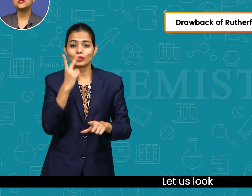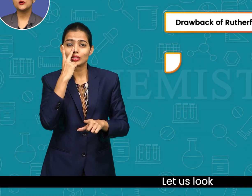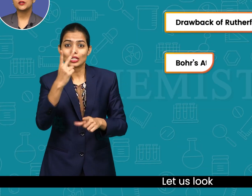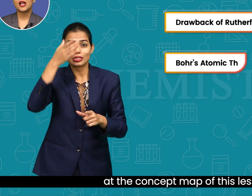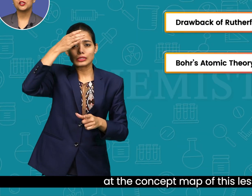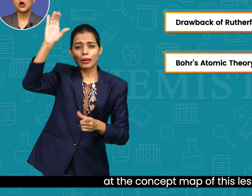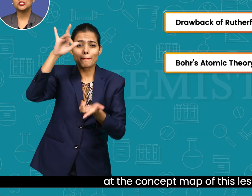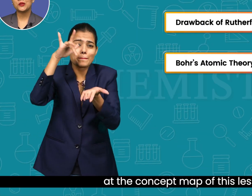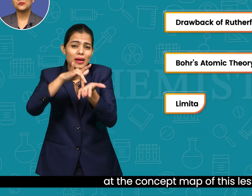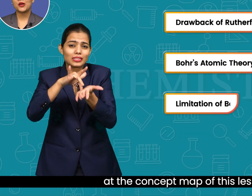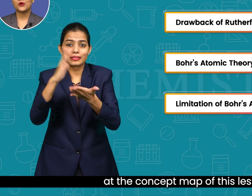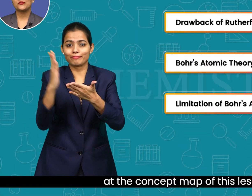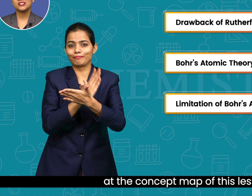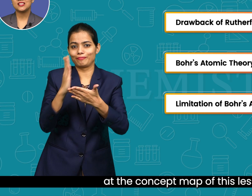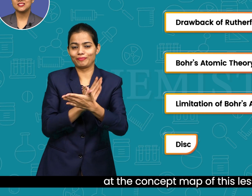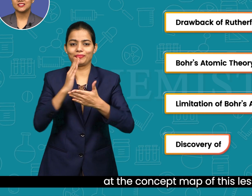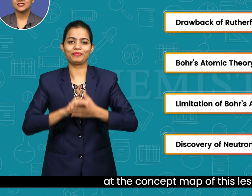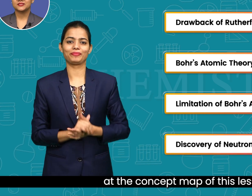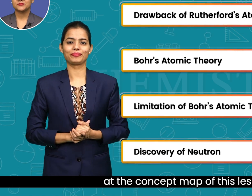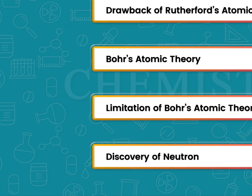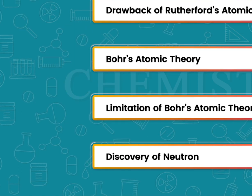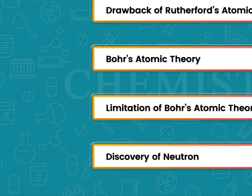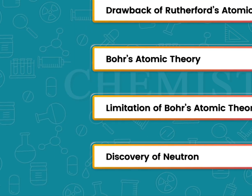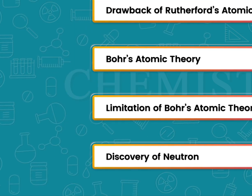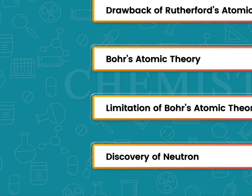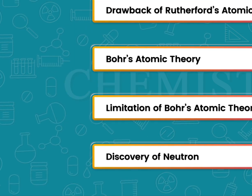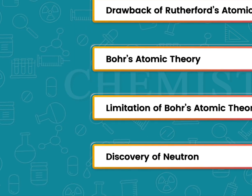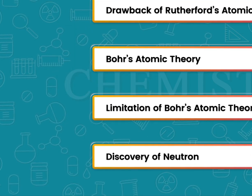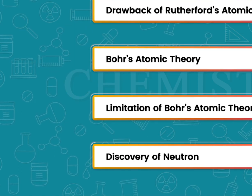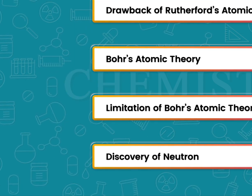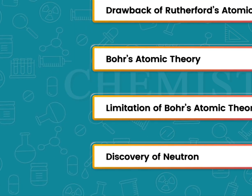Let us look at the concept map of this lesson.